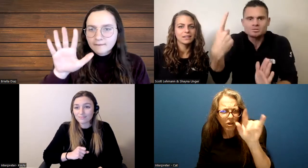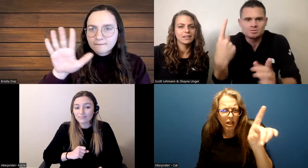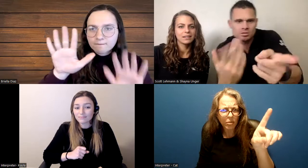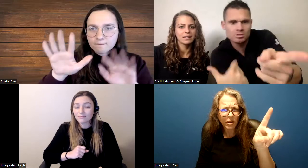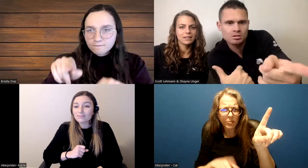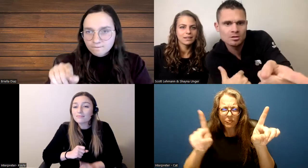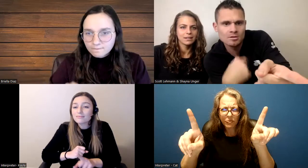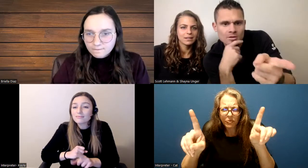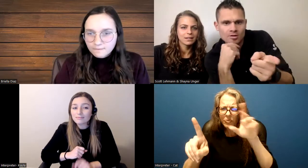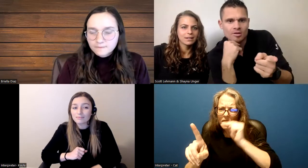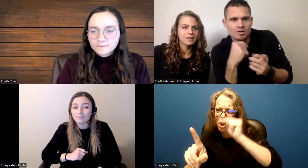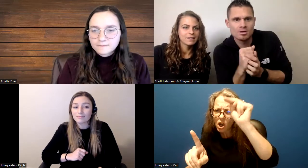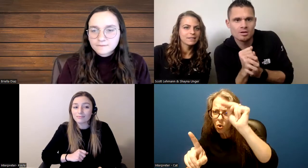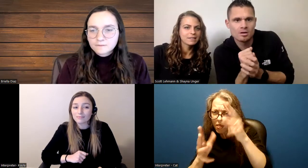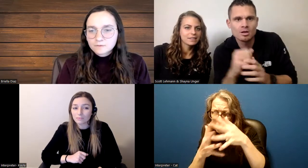Hold on a moment.